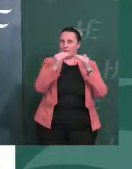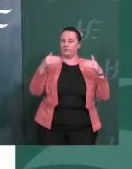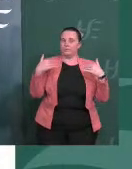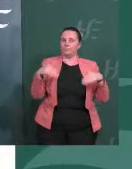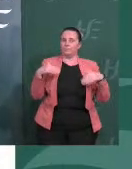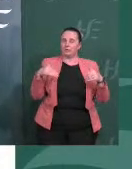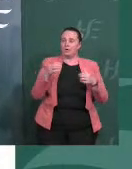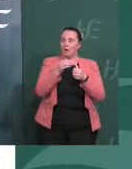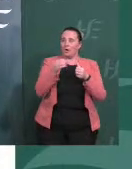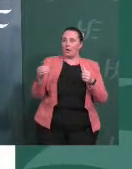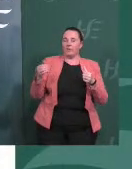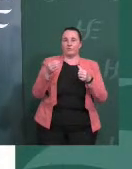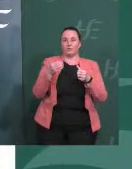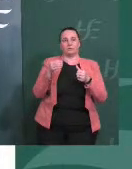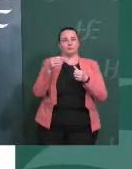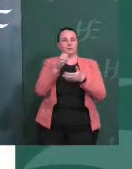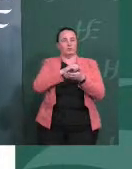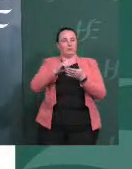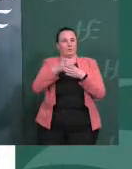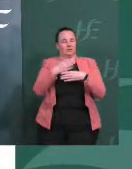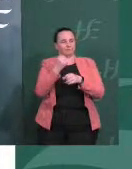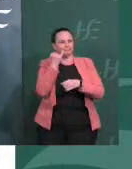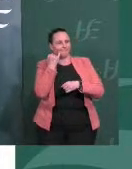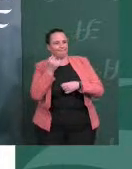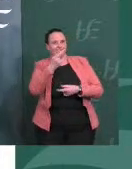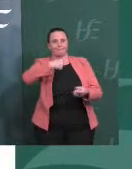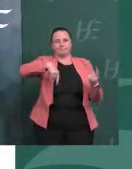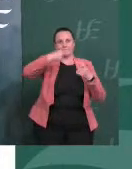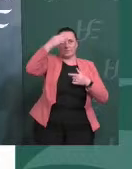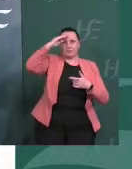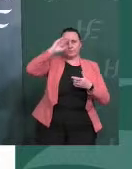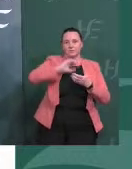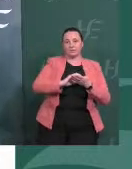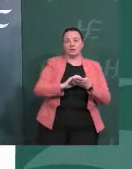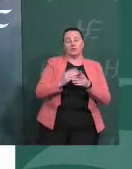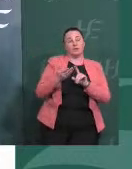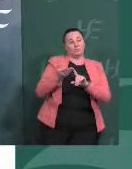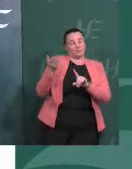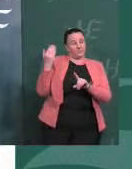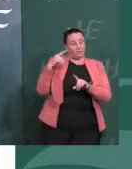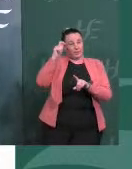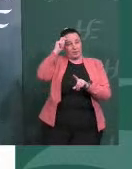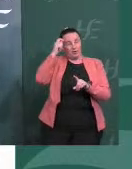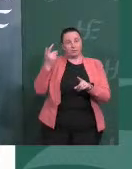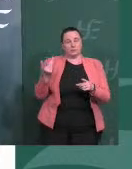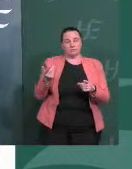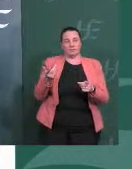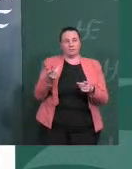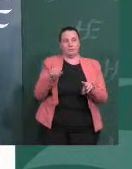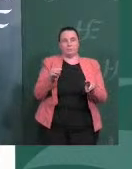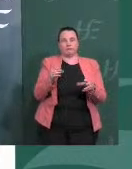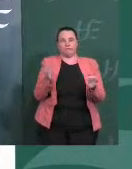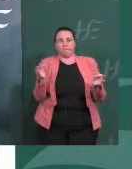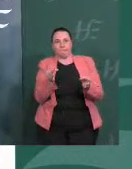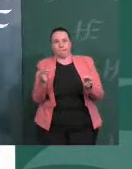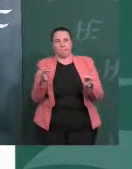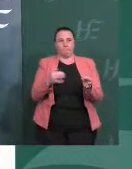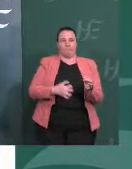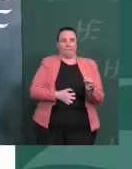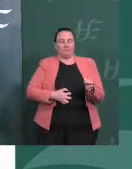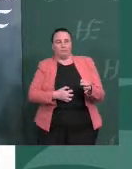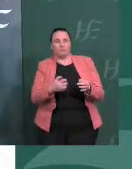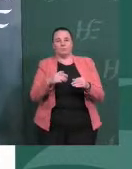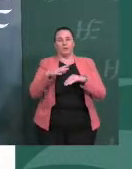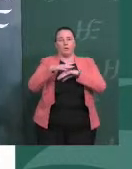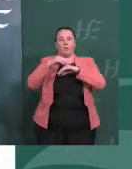the envy of other European countries. We thought at the beginning it was perhaps a function of fear, largely